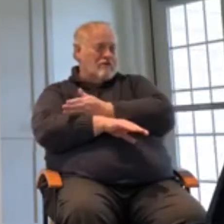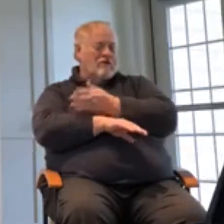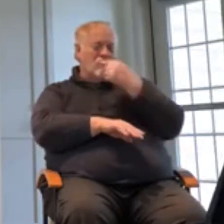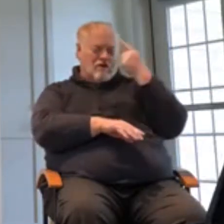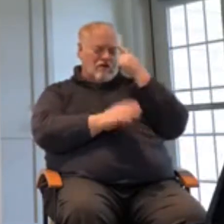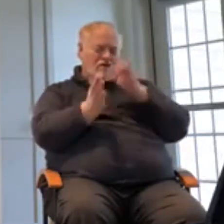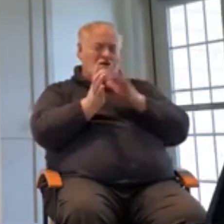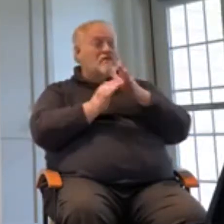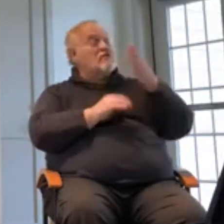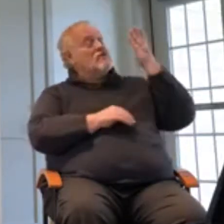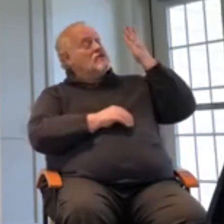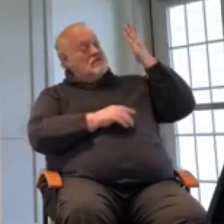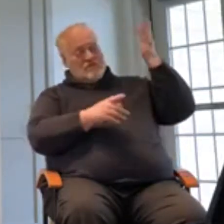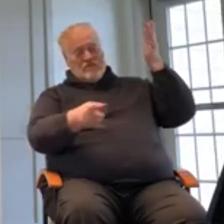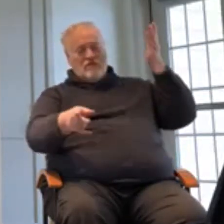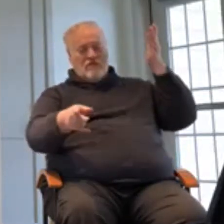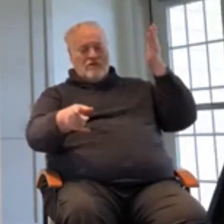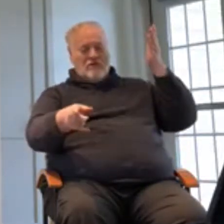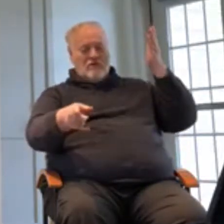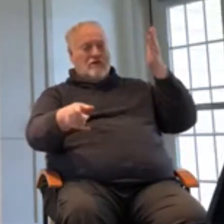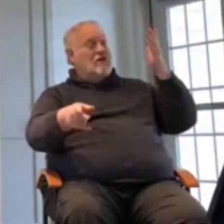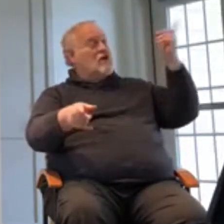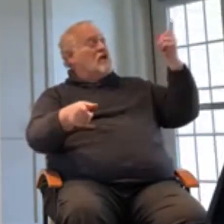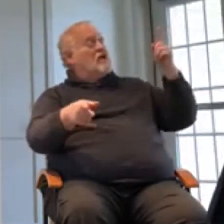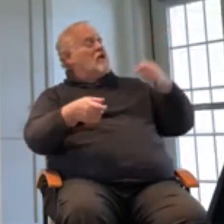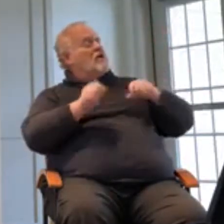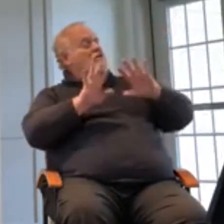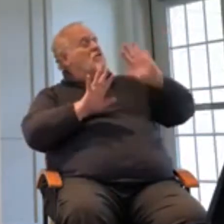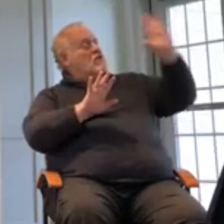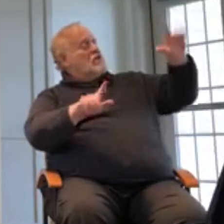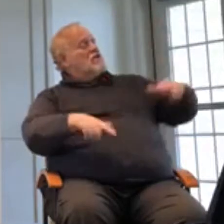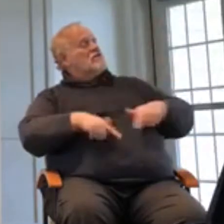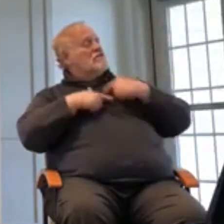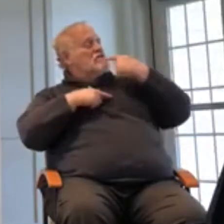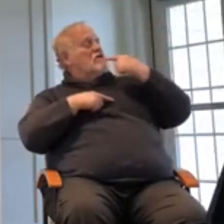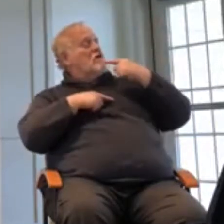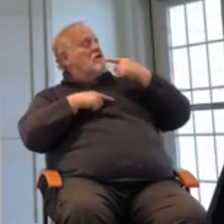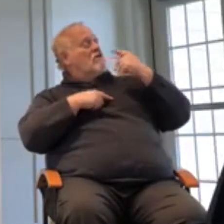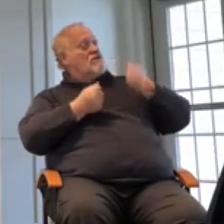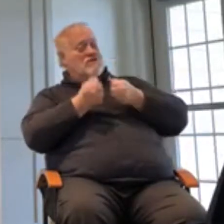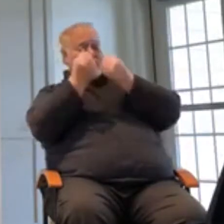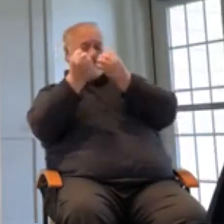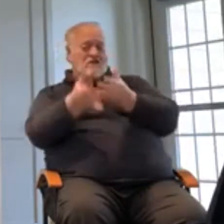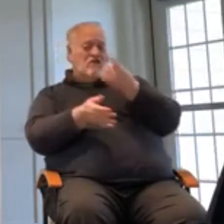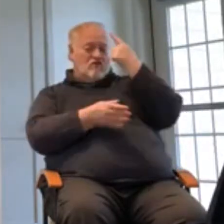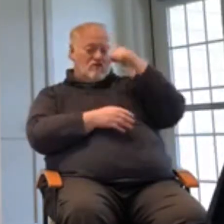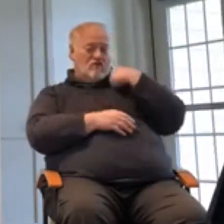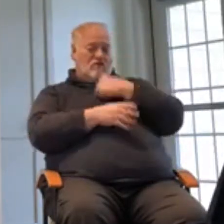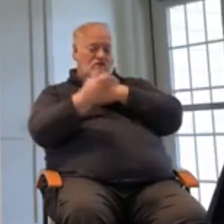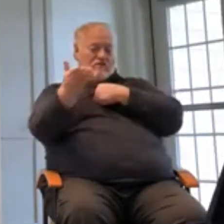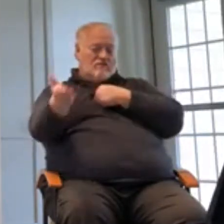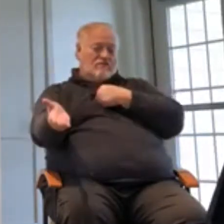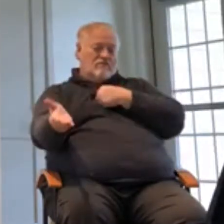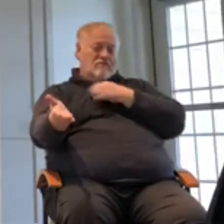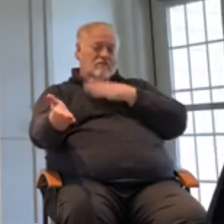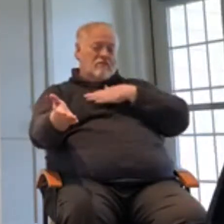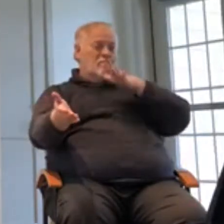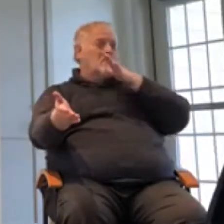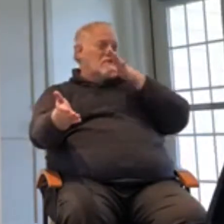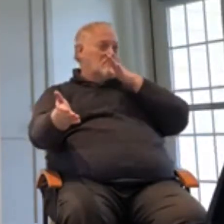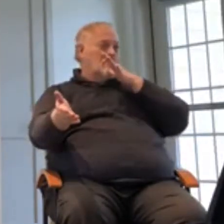Jesus. He laid down his life as a sacrifice. But my